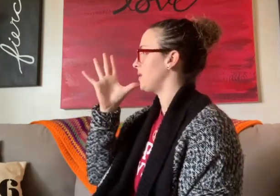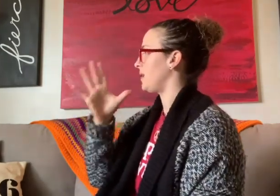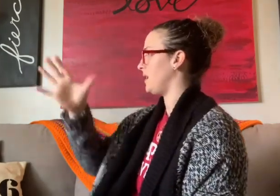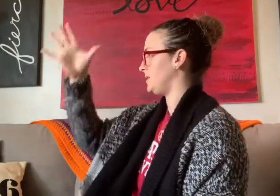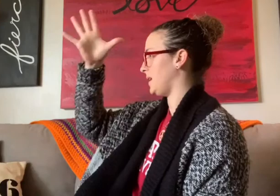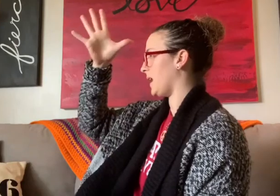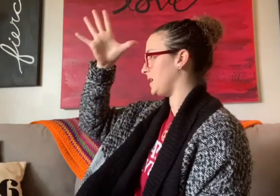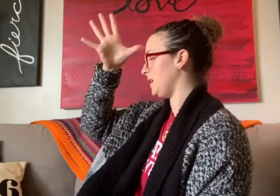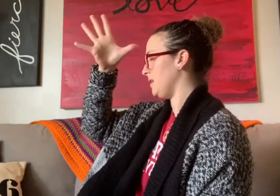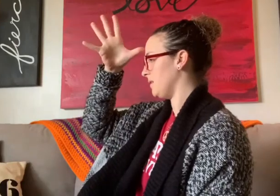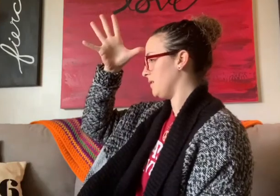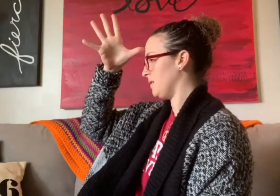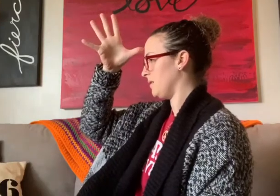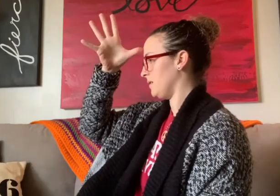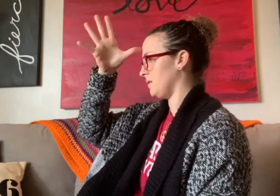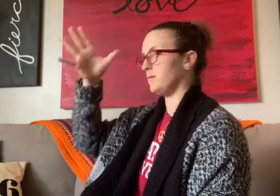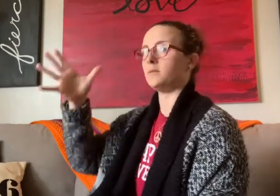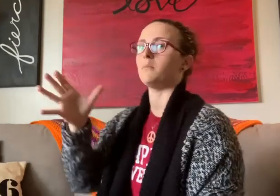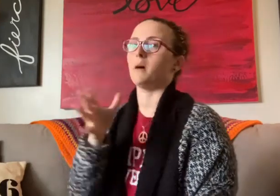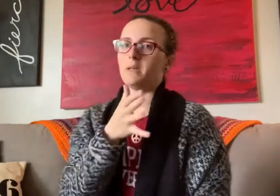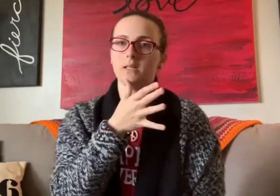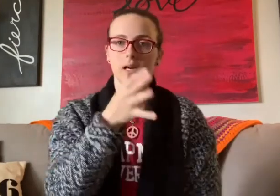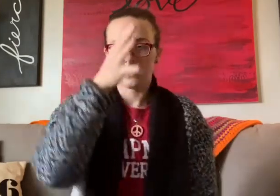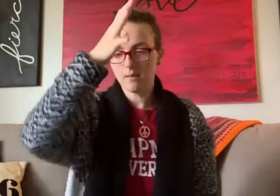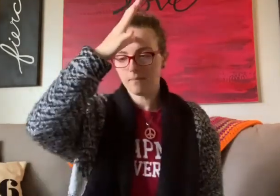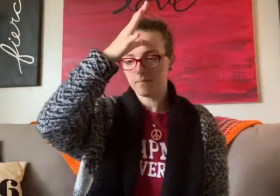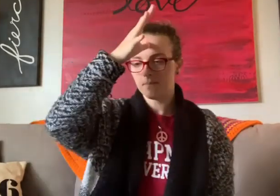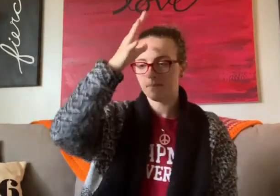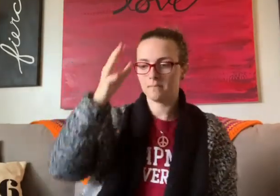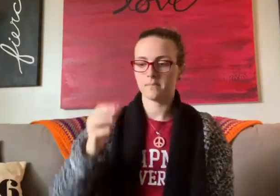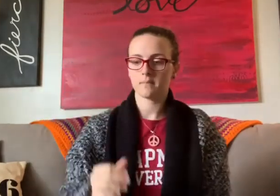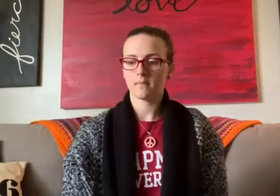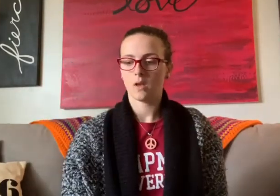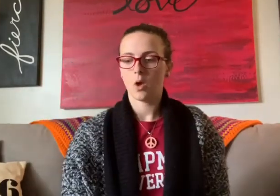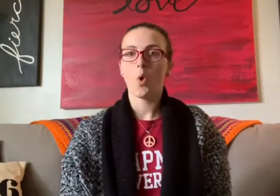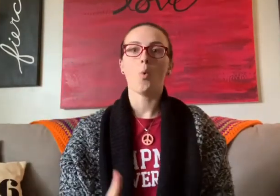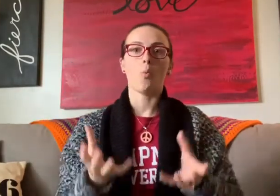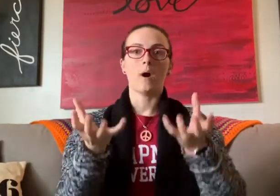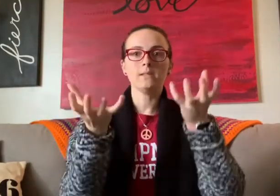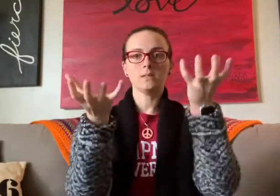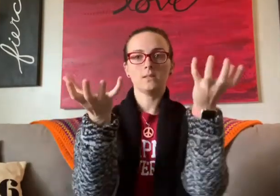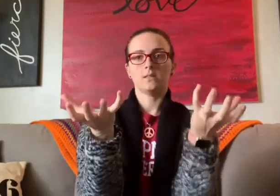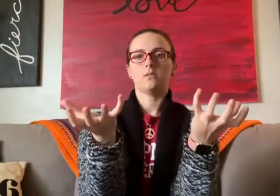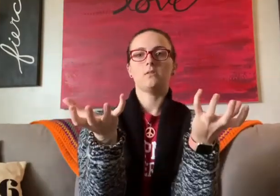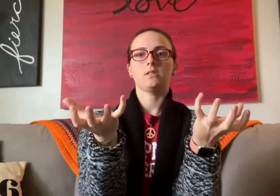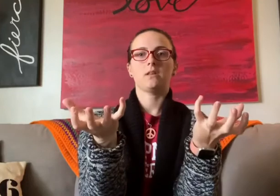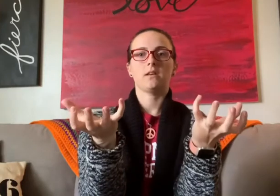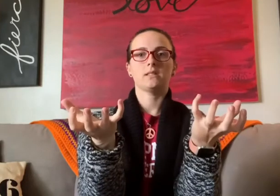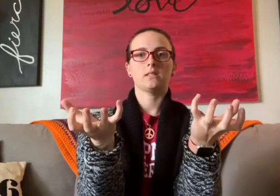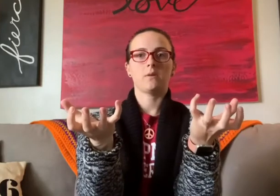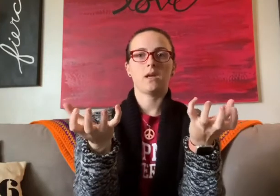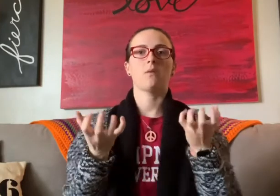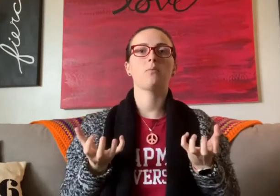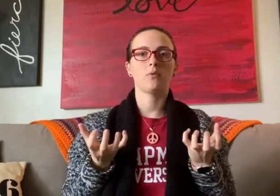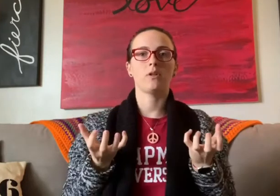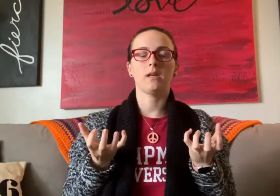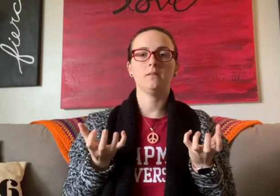and daddy. Mommy and daddy. Want. So you take your hands this way and pull in. So